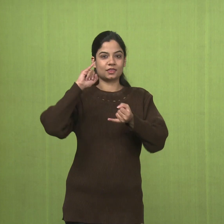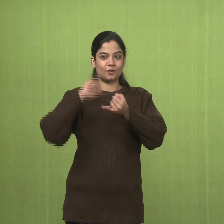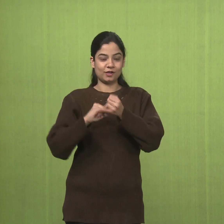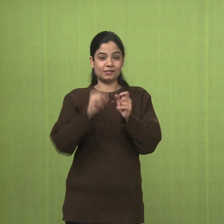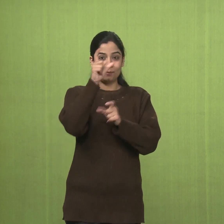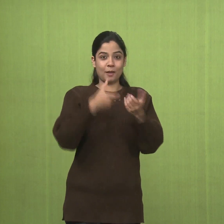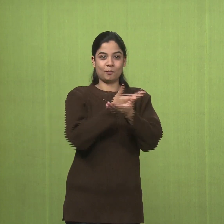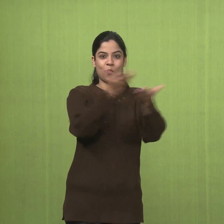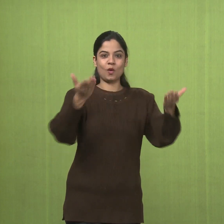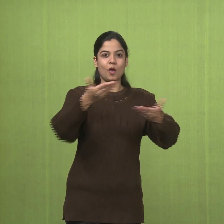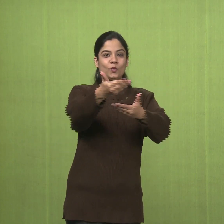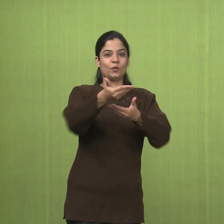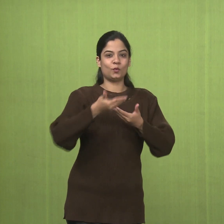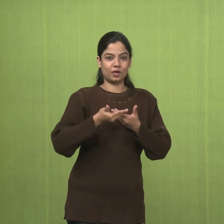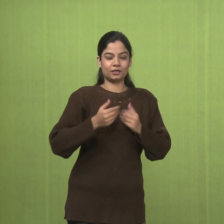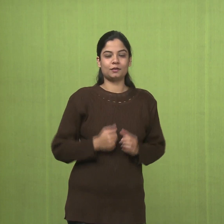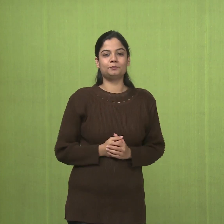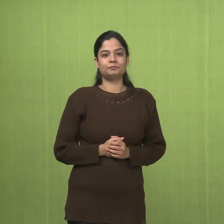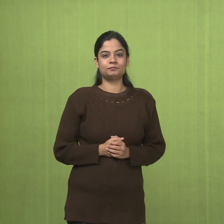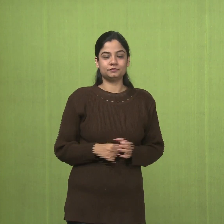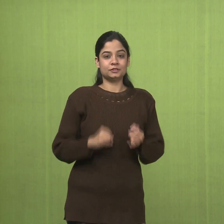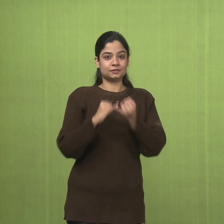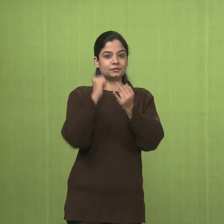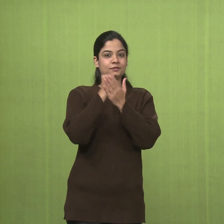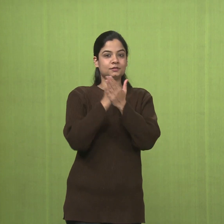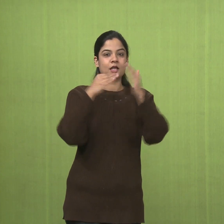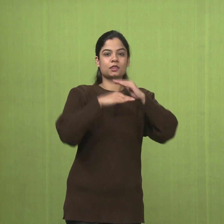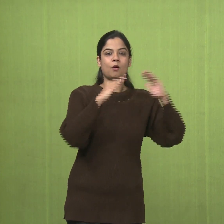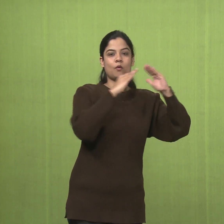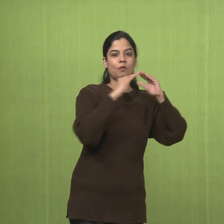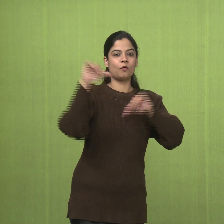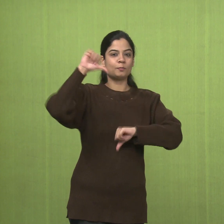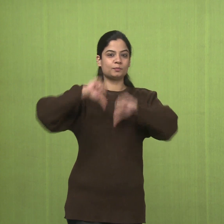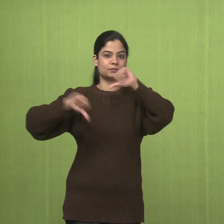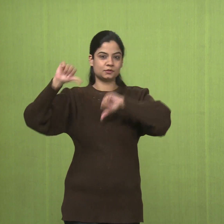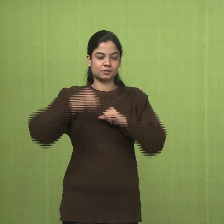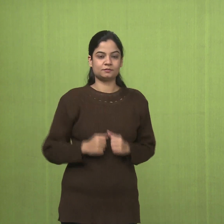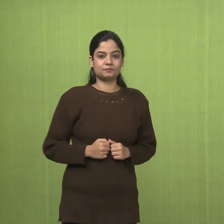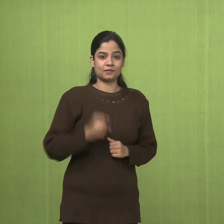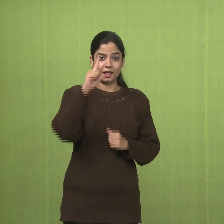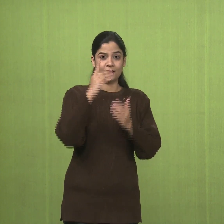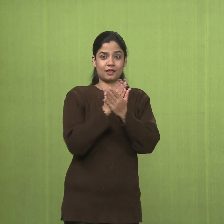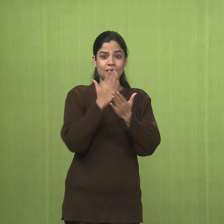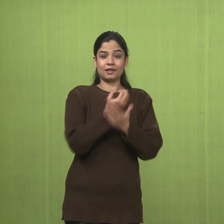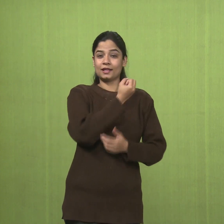Dear learners, welcome to NIOS. The subject is Home Science. Lesson number